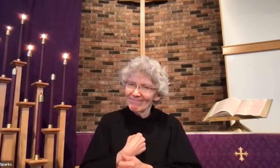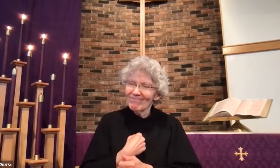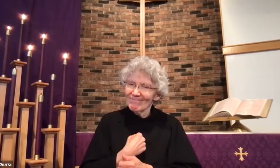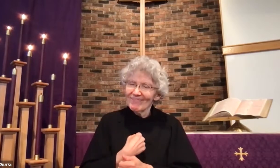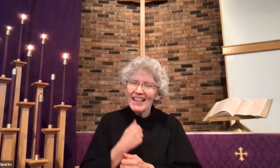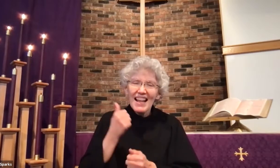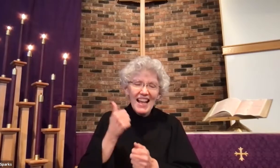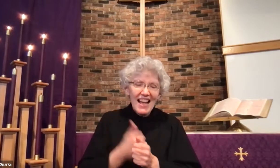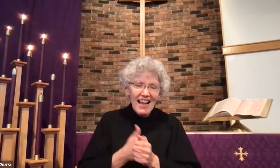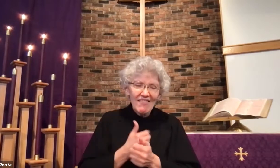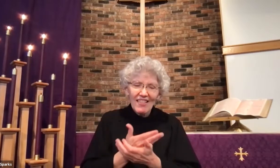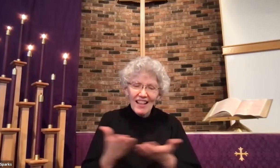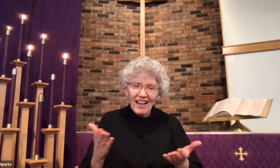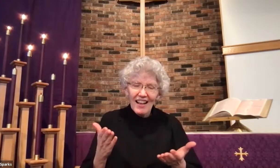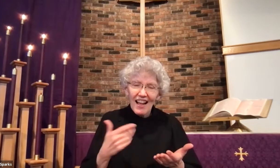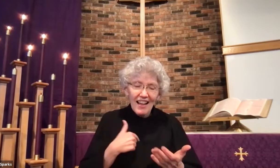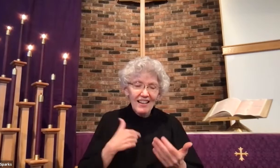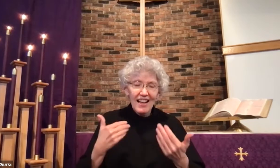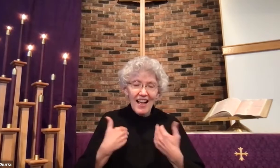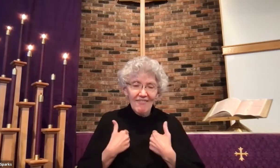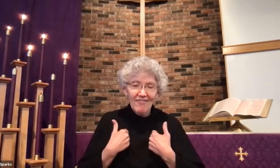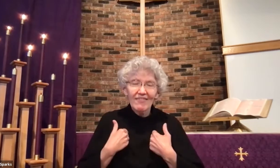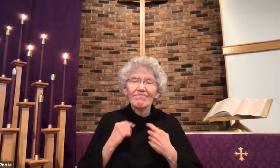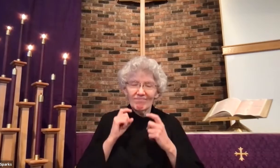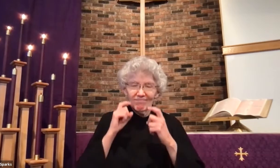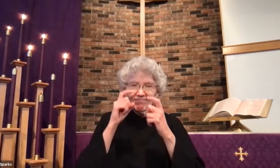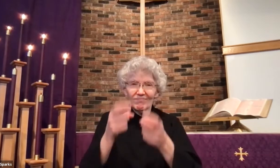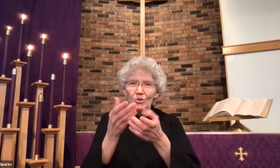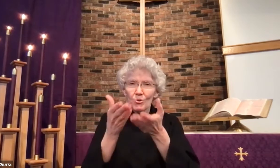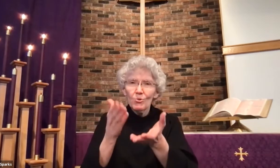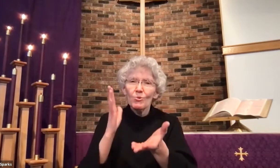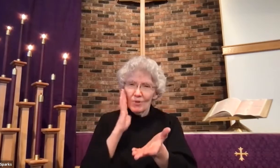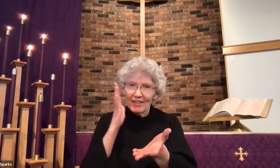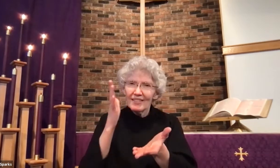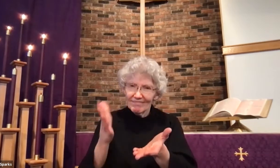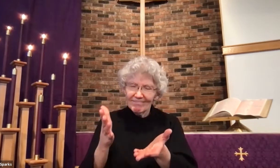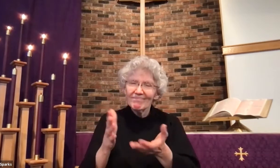me, and everything I have is yours.